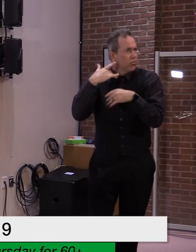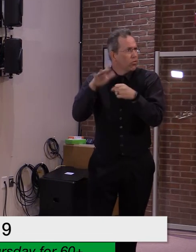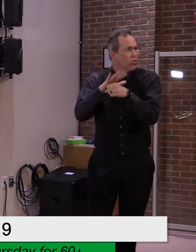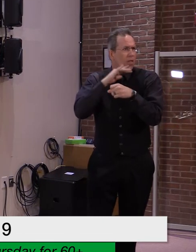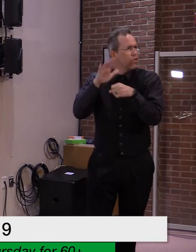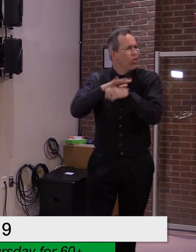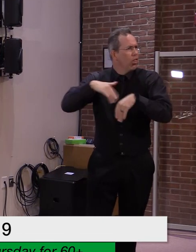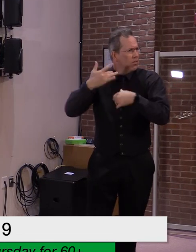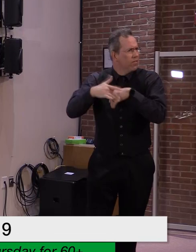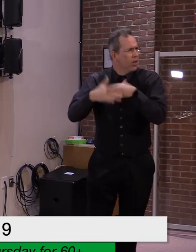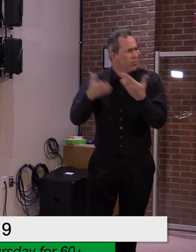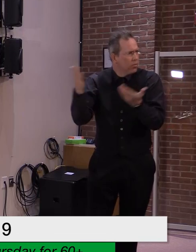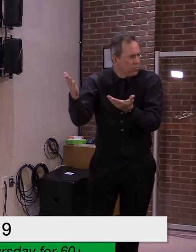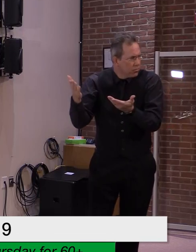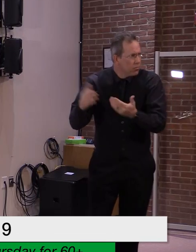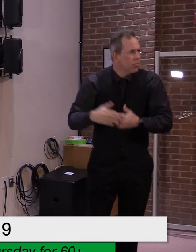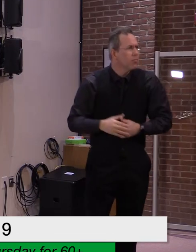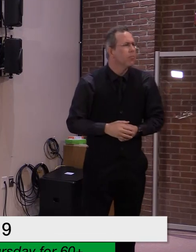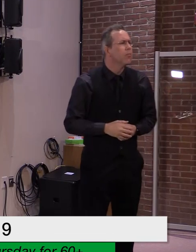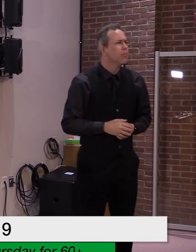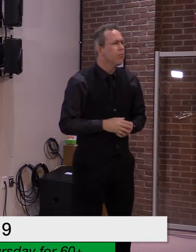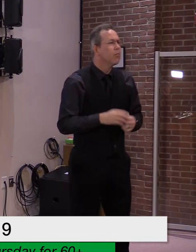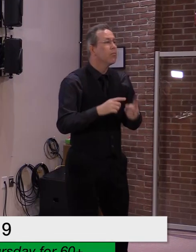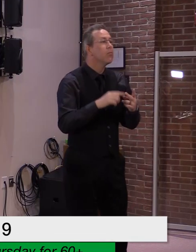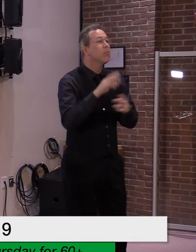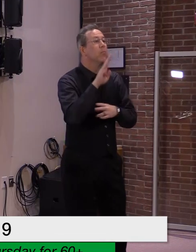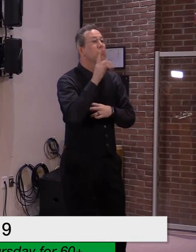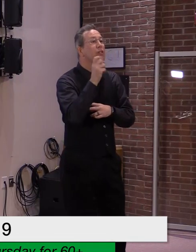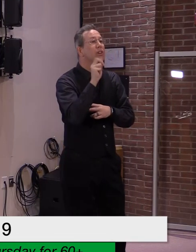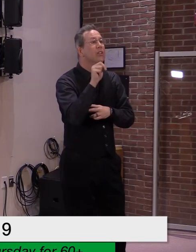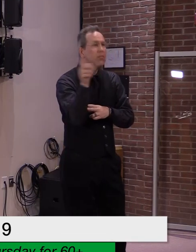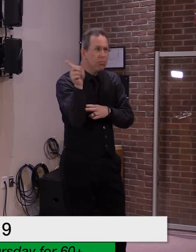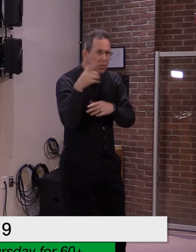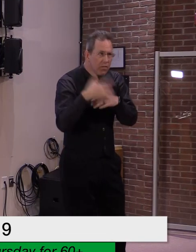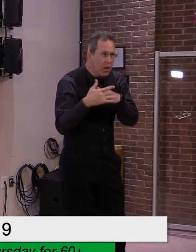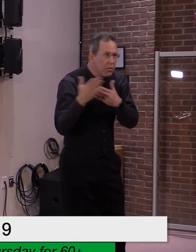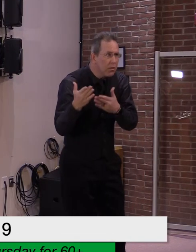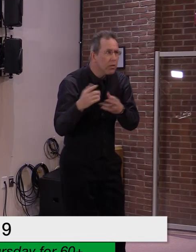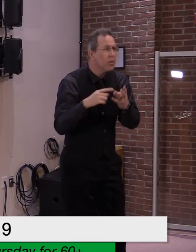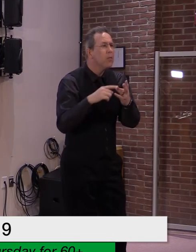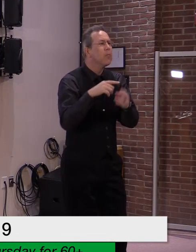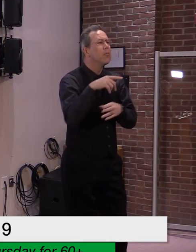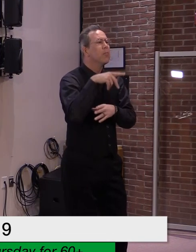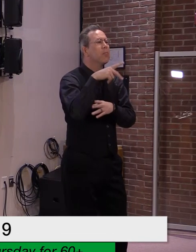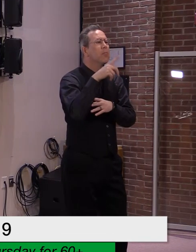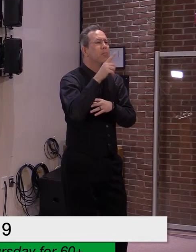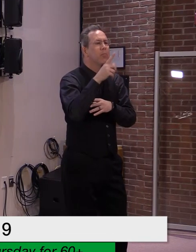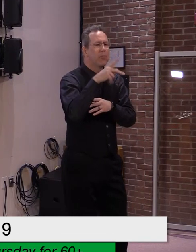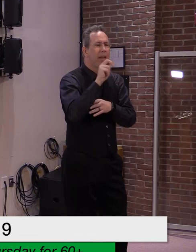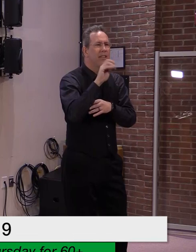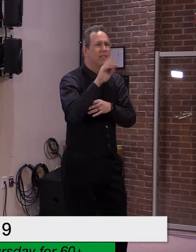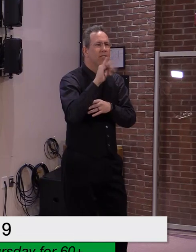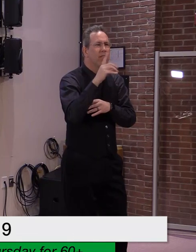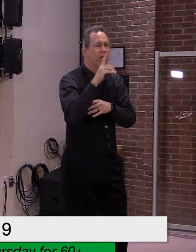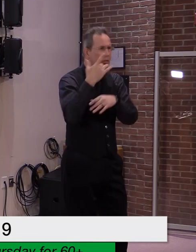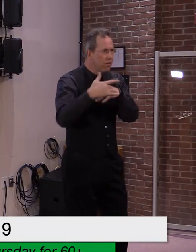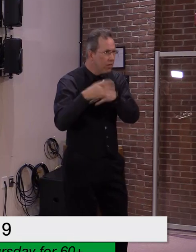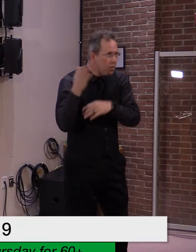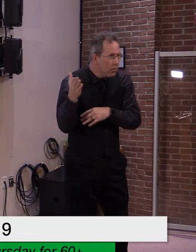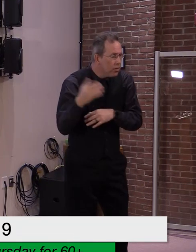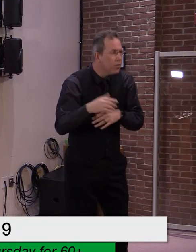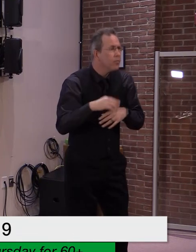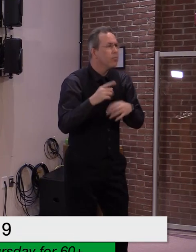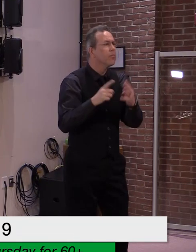Grand Isle, and Plainfield on March 26th, Wells River on March 27th, and Rutland and Hartford